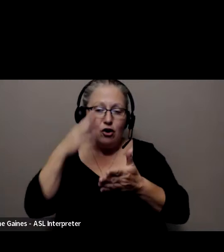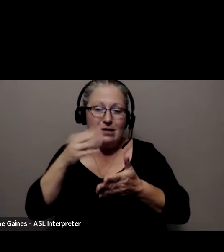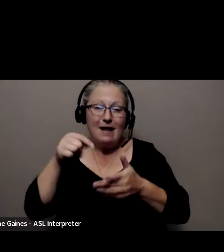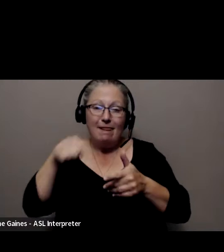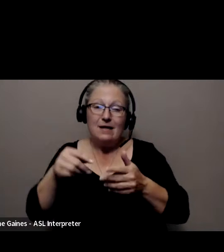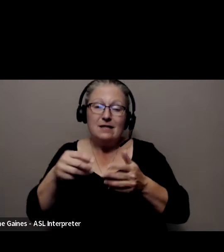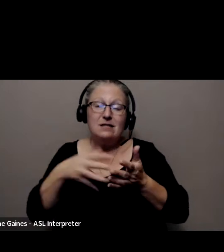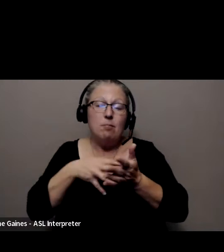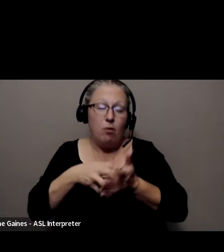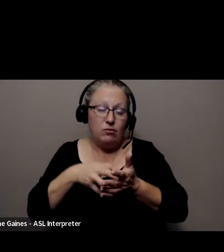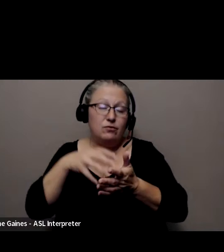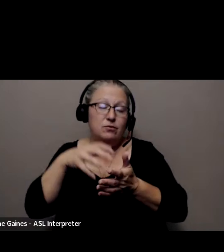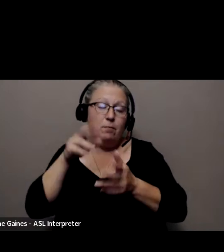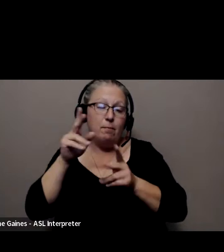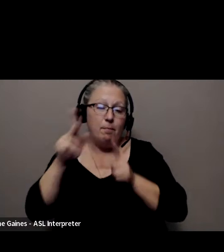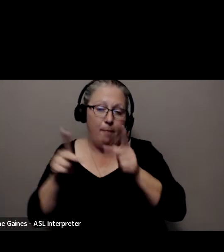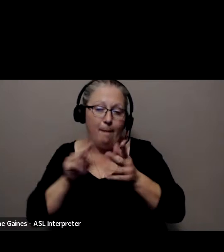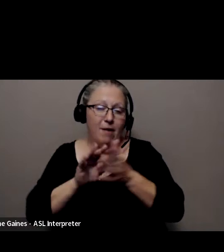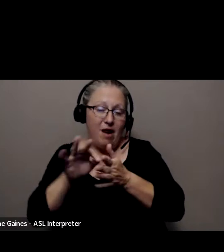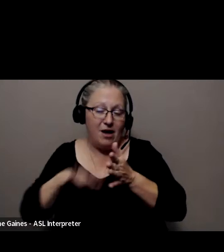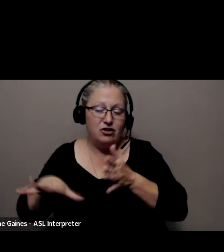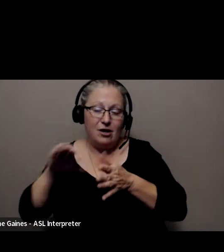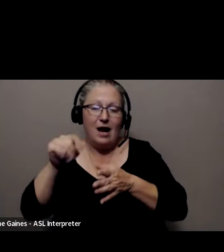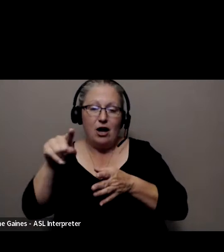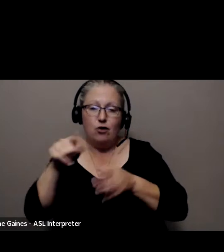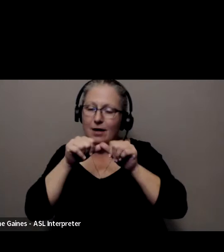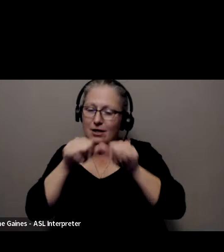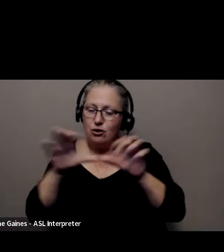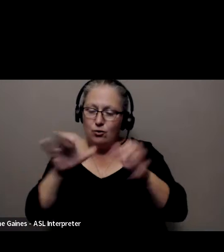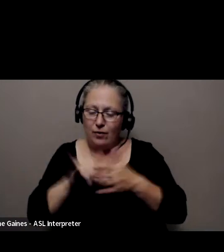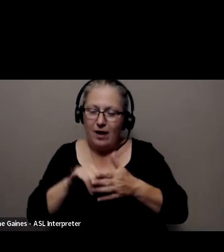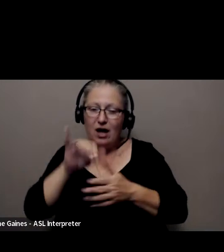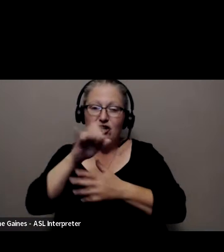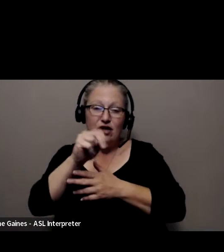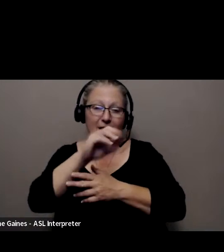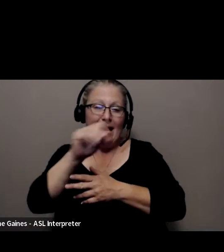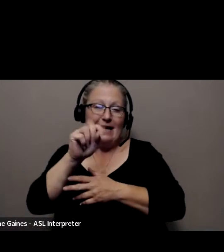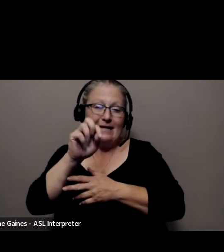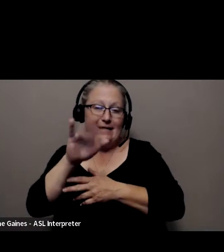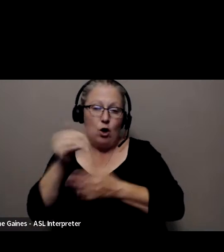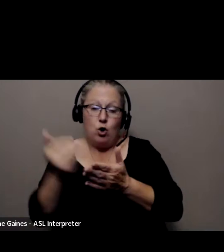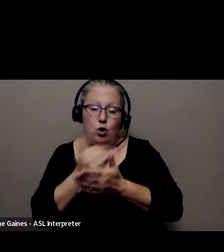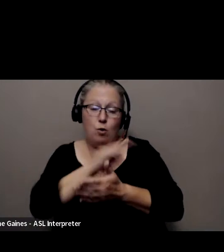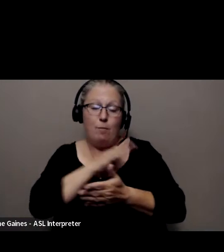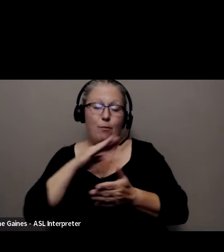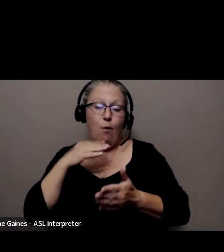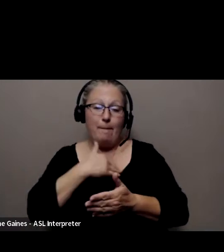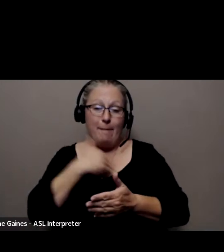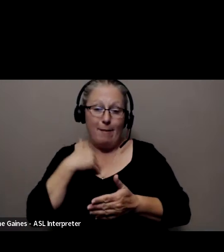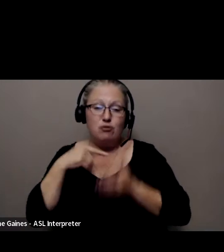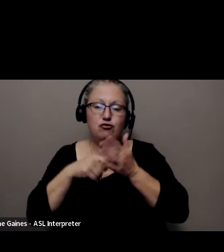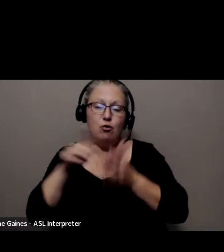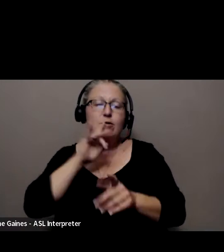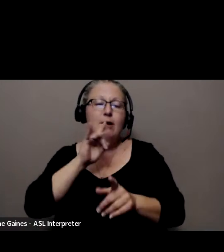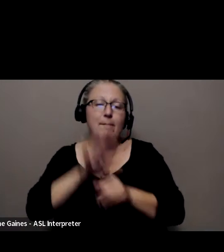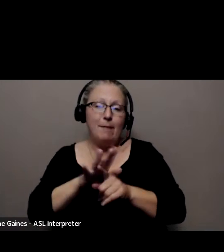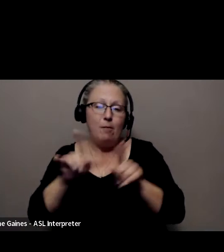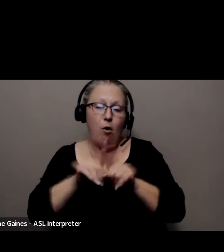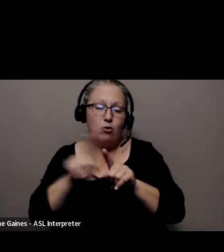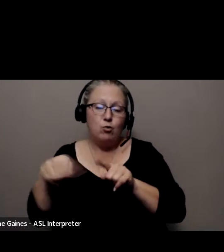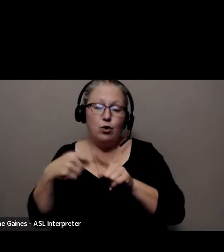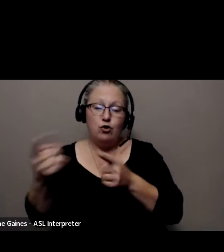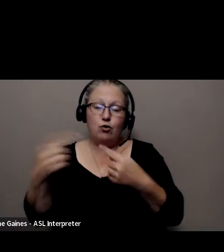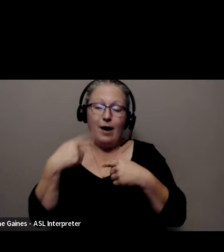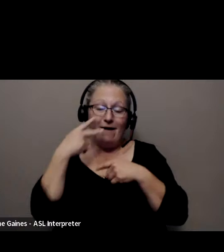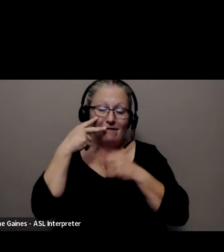and you continue to do that. Jen and Terry, as new board members, you showed your commitment as well when you came to visit Bridge when